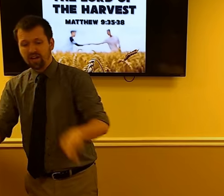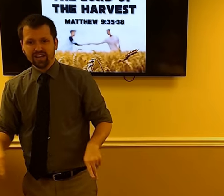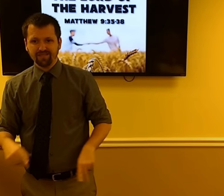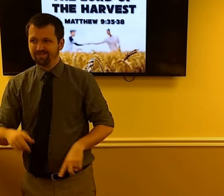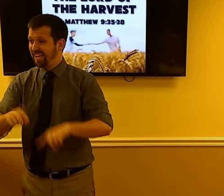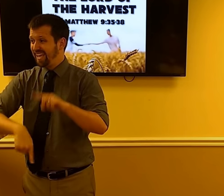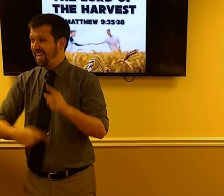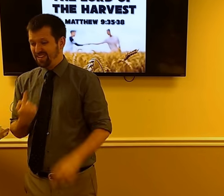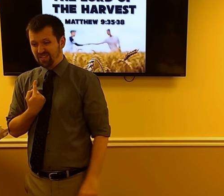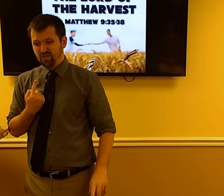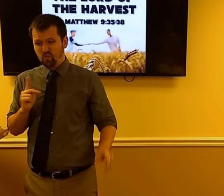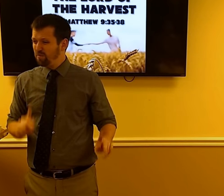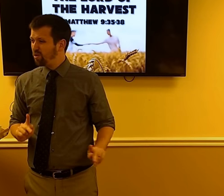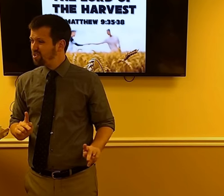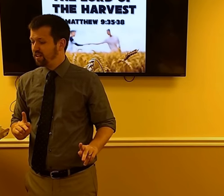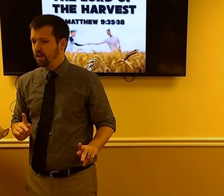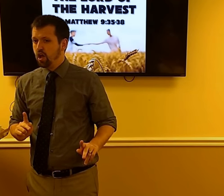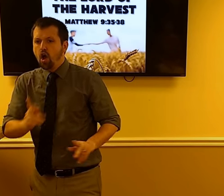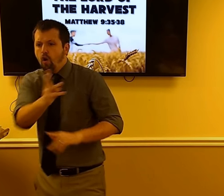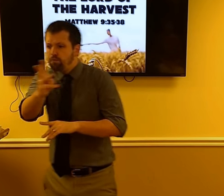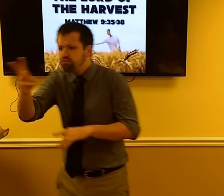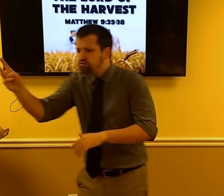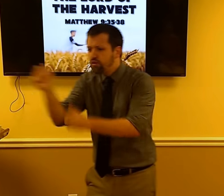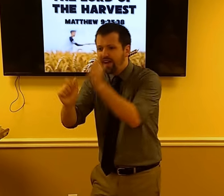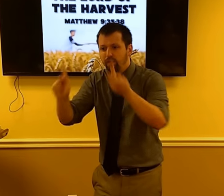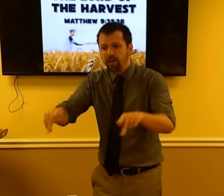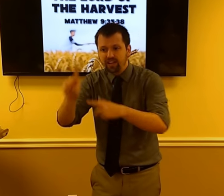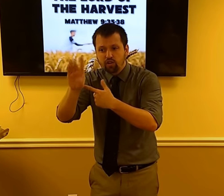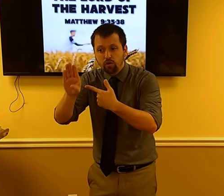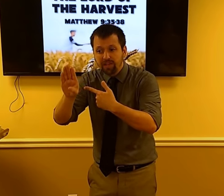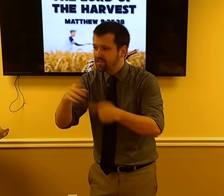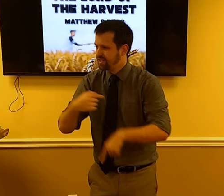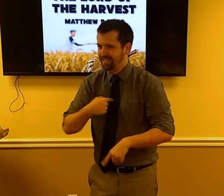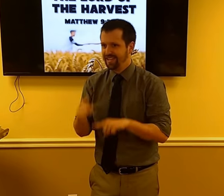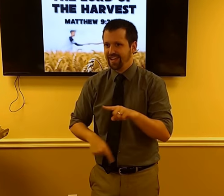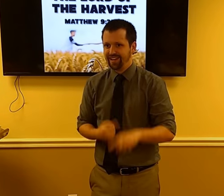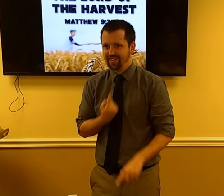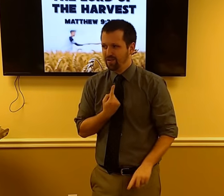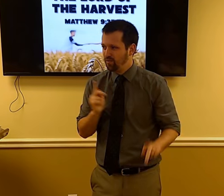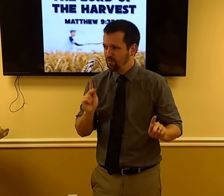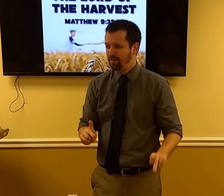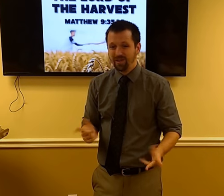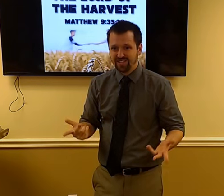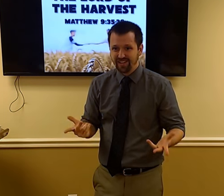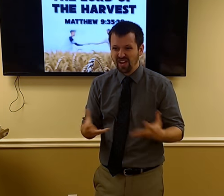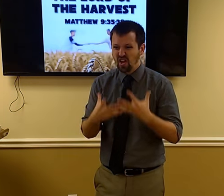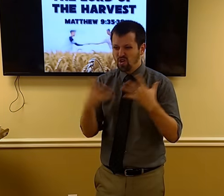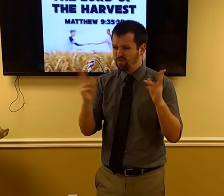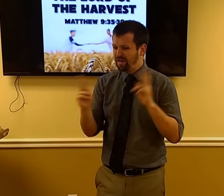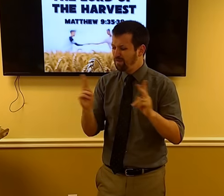everybody, I can't. One person. Everybody, Daytona Beach, can't. One person. Too many people.